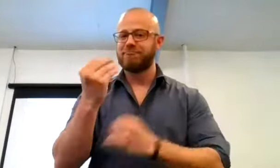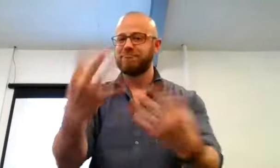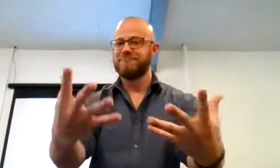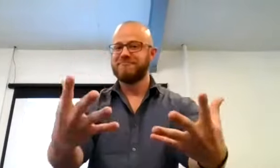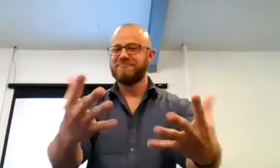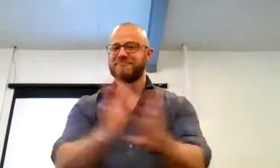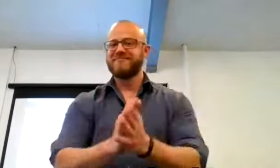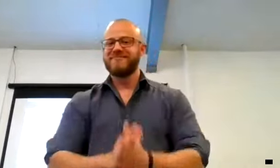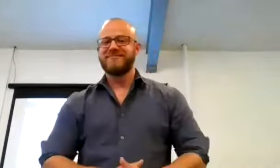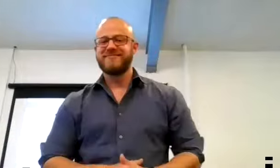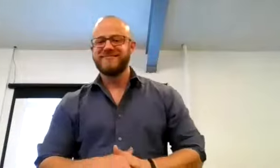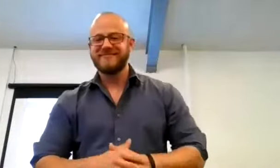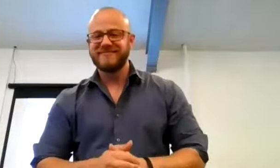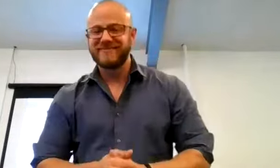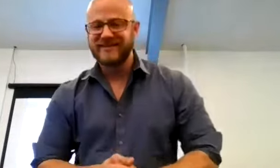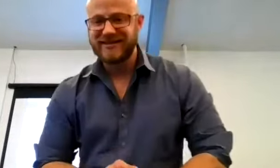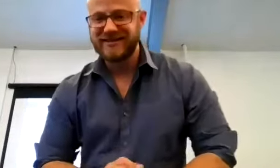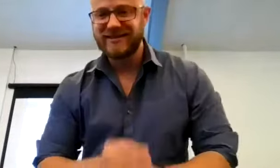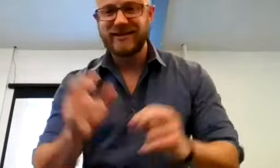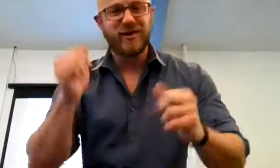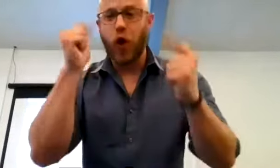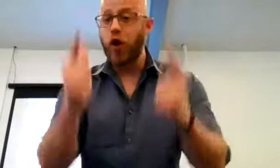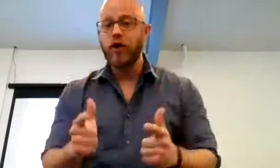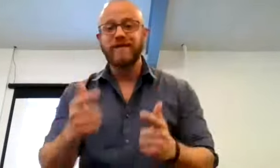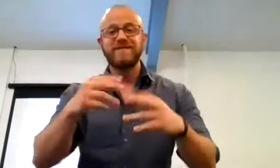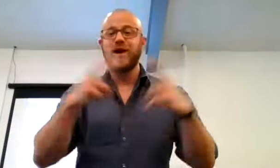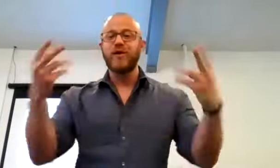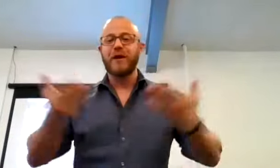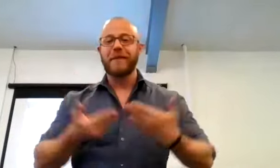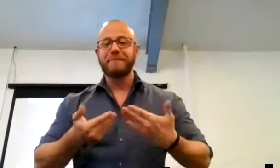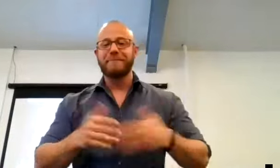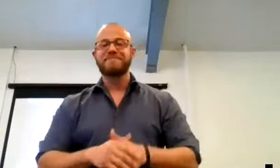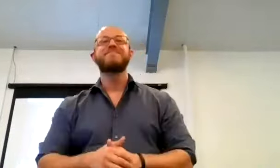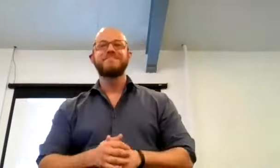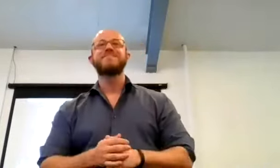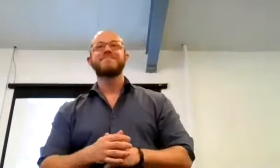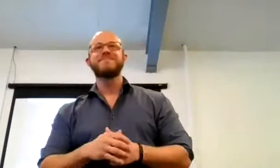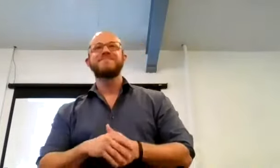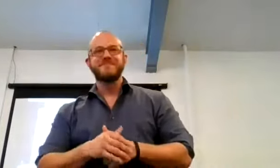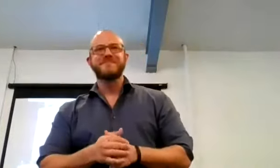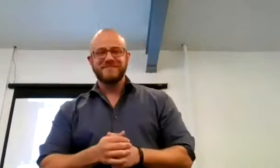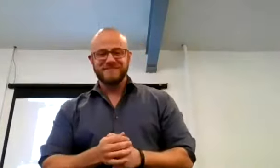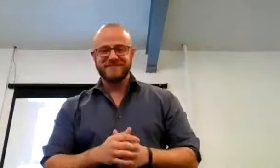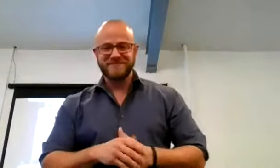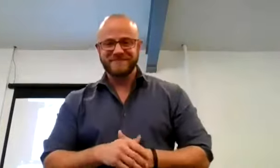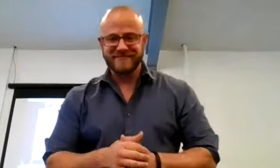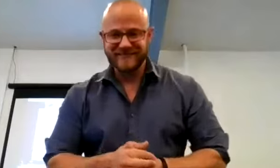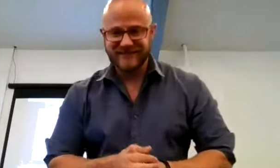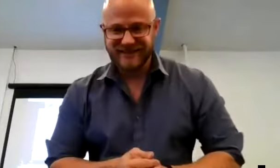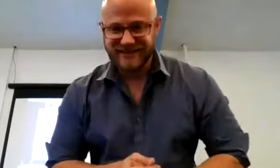on the 18th, June 18th, I am not available, okay? But after that, yes, but you all are definitely all very, very